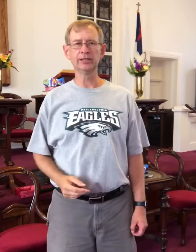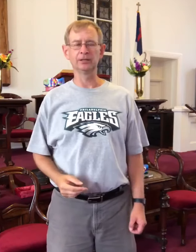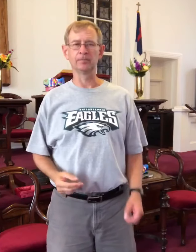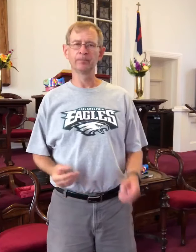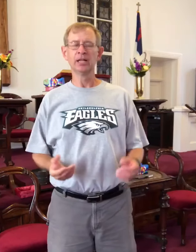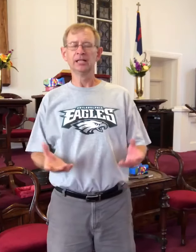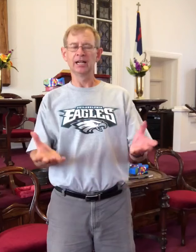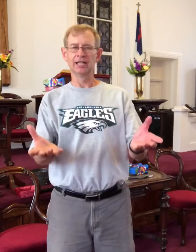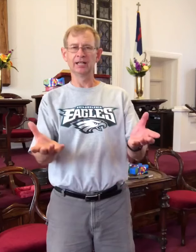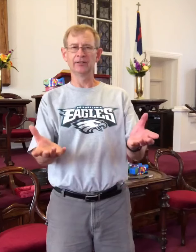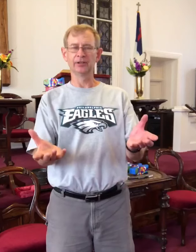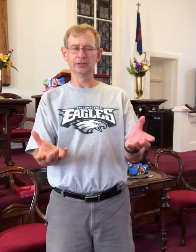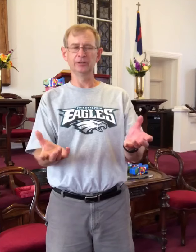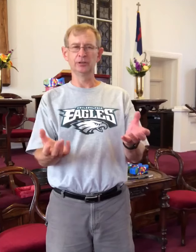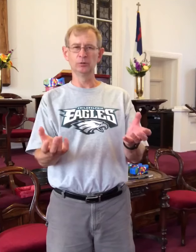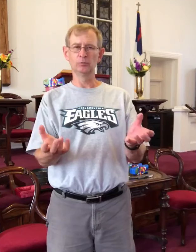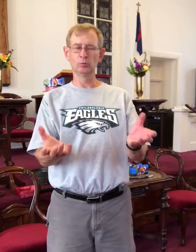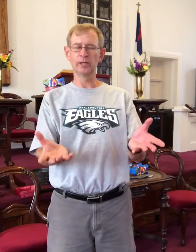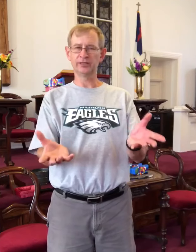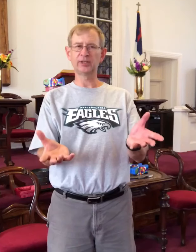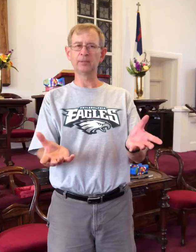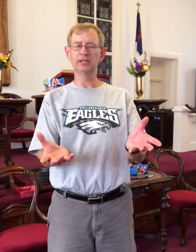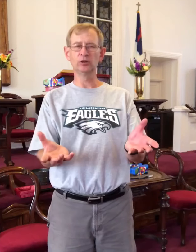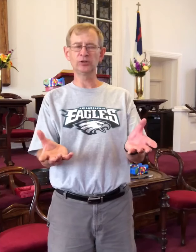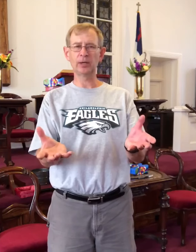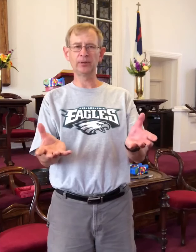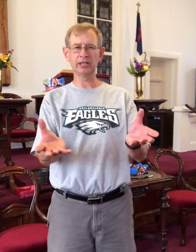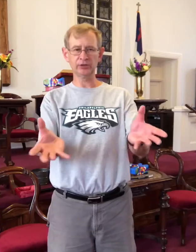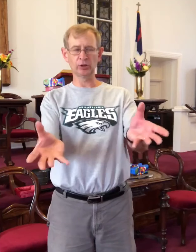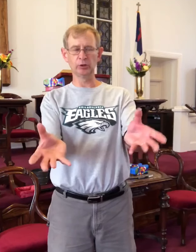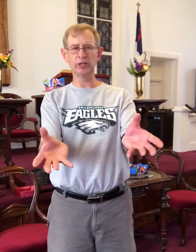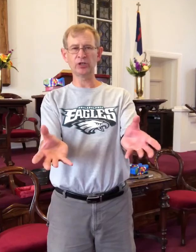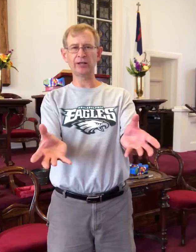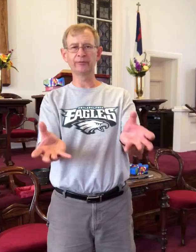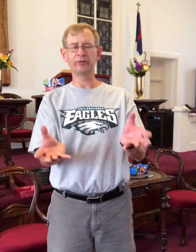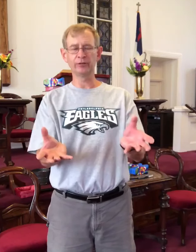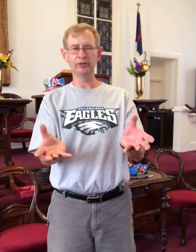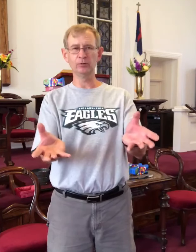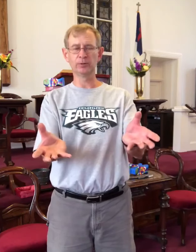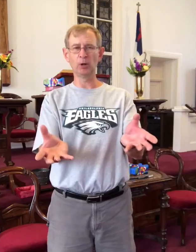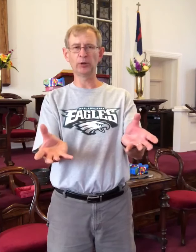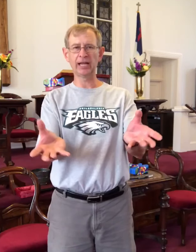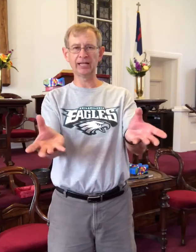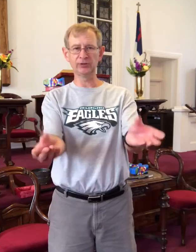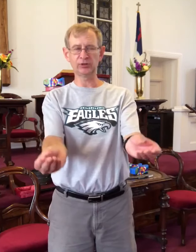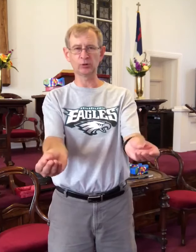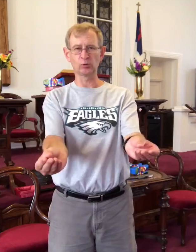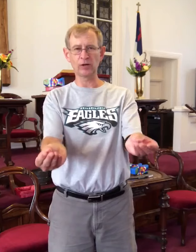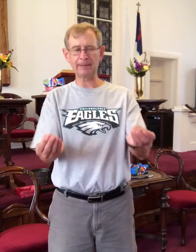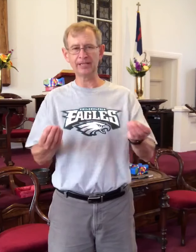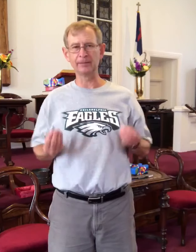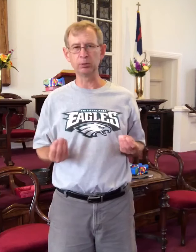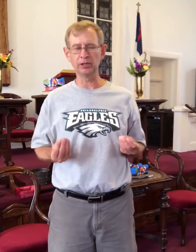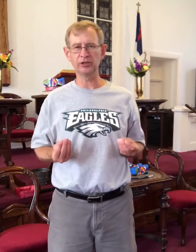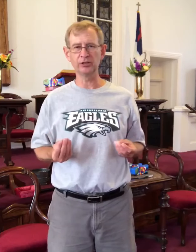will. You want somebody to do something, so you reach out in front of you with both hands, grab it, and pull it to